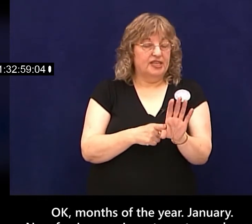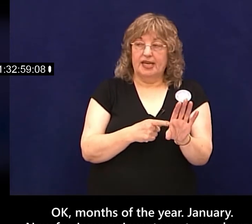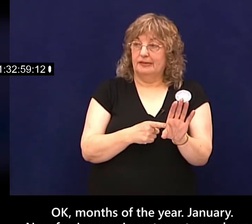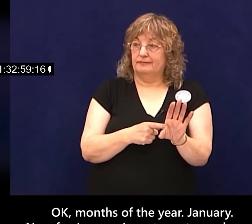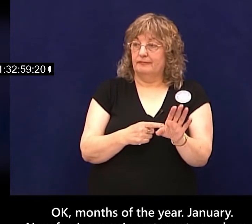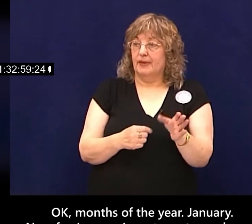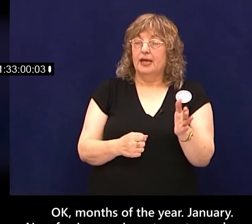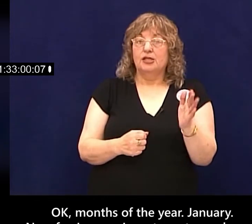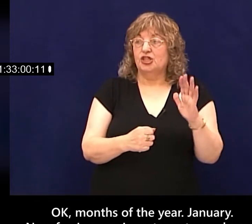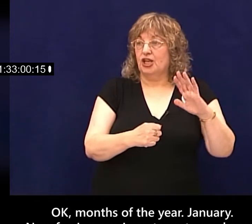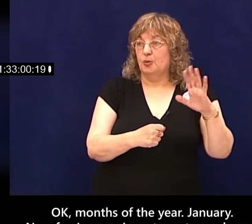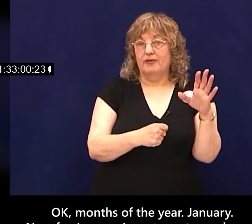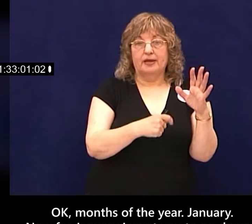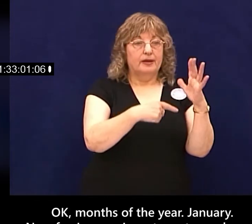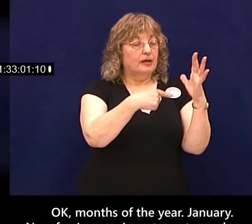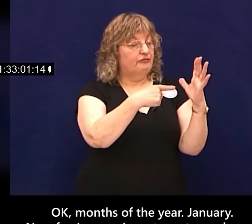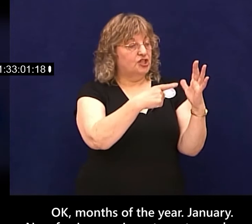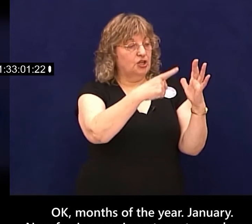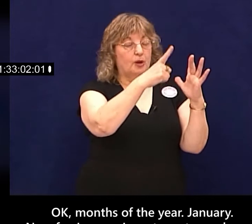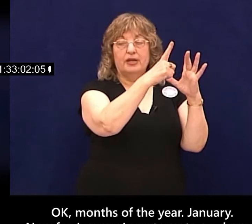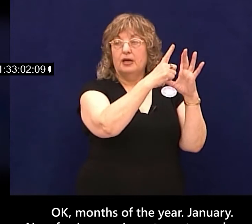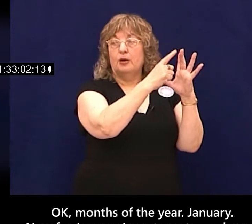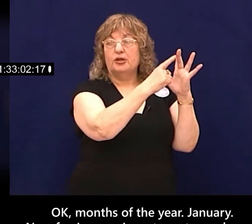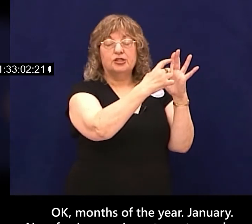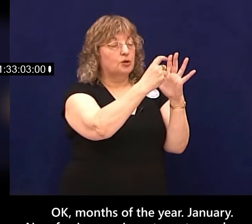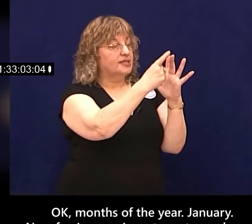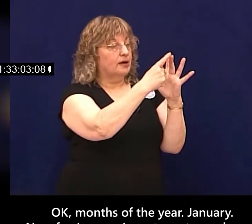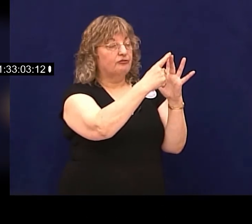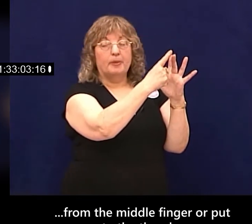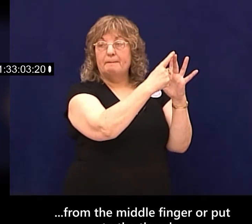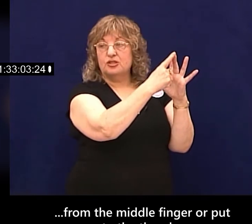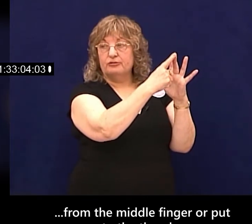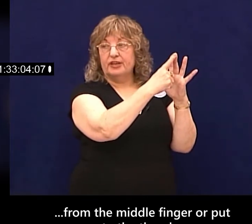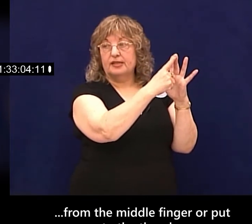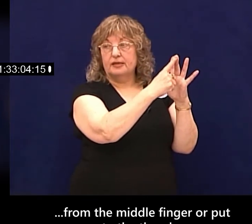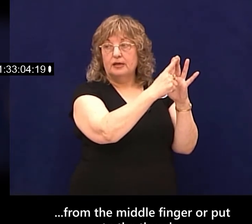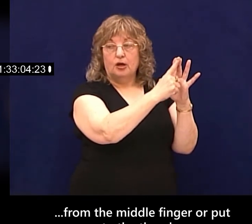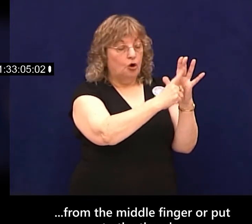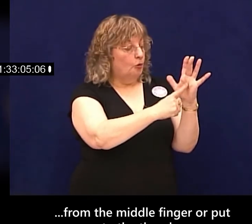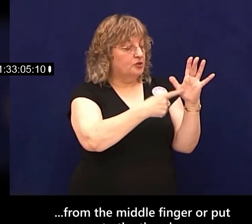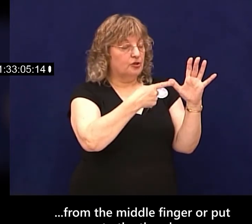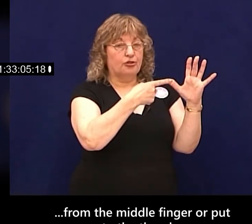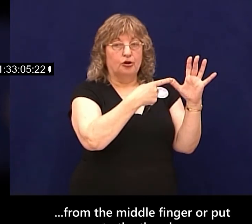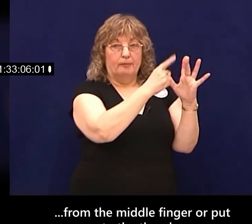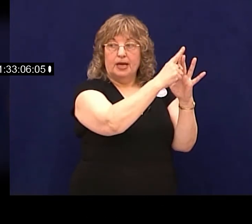year. January. Now for January, I want you to go down from the middle finger up to the thumb.